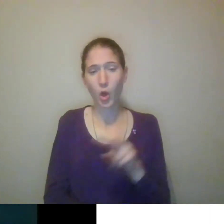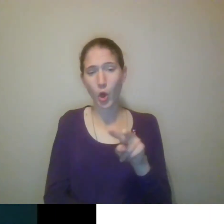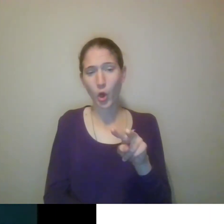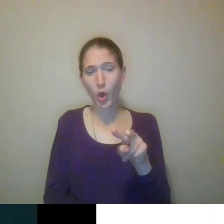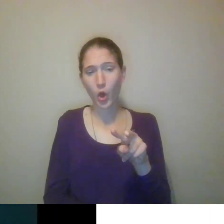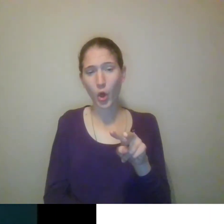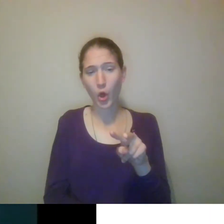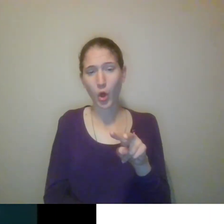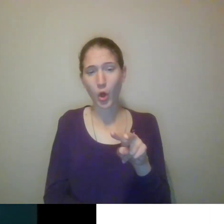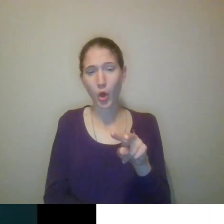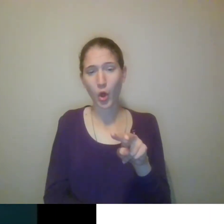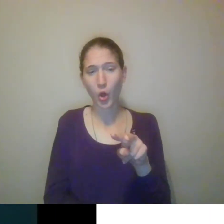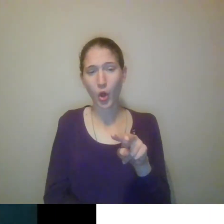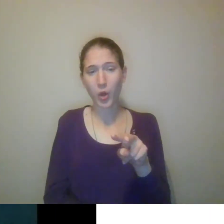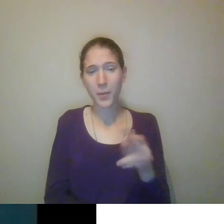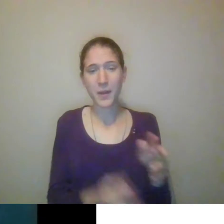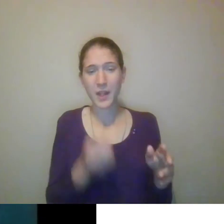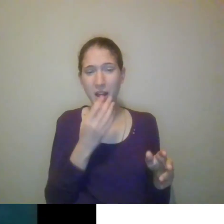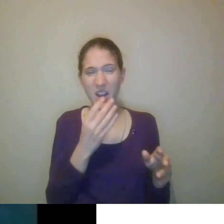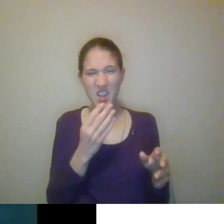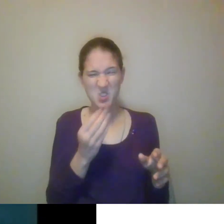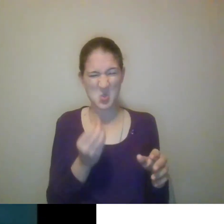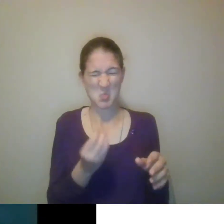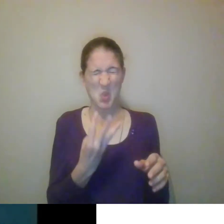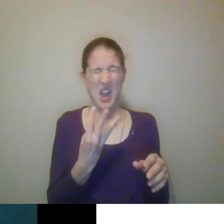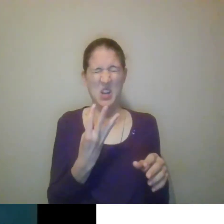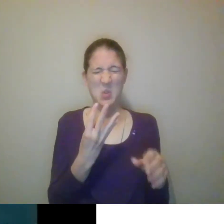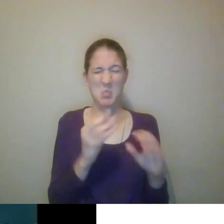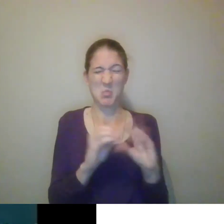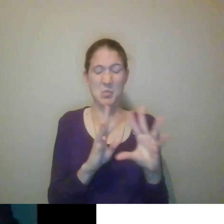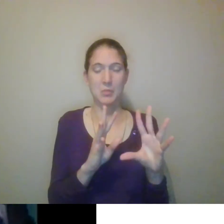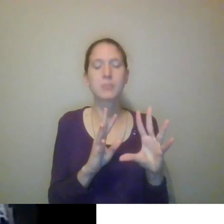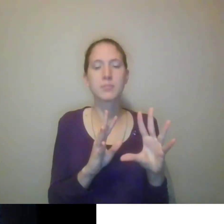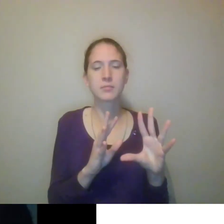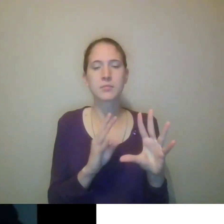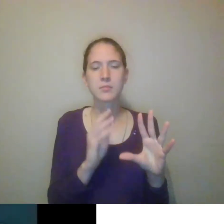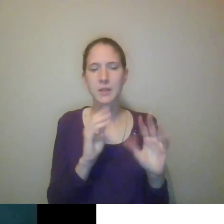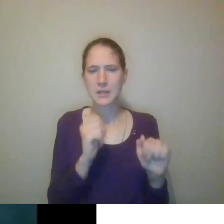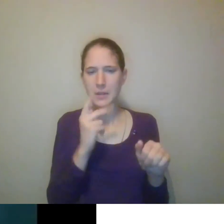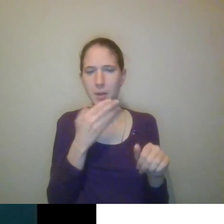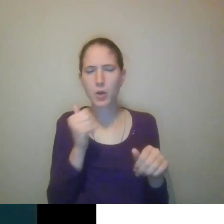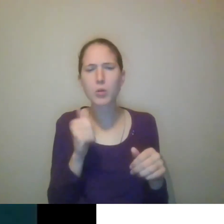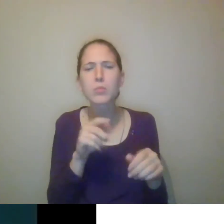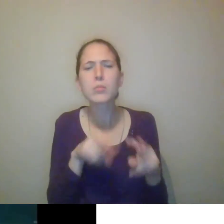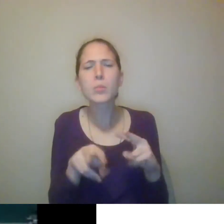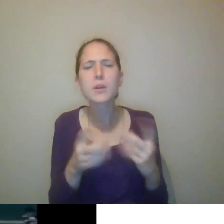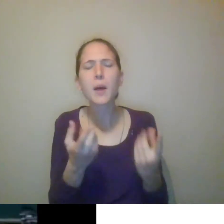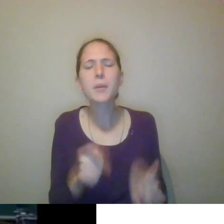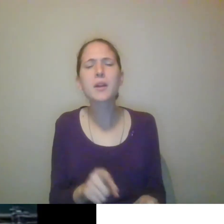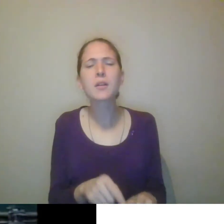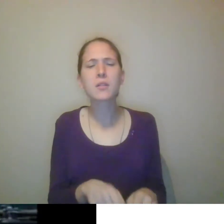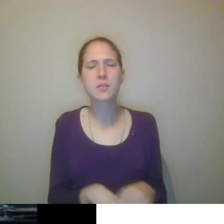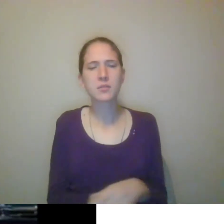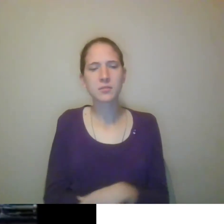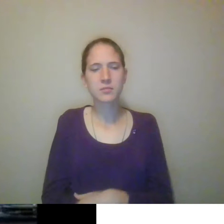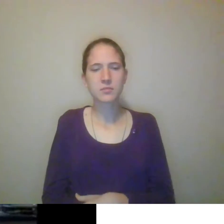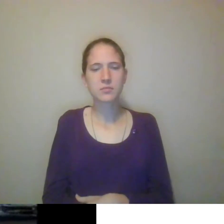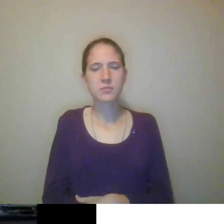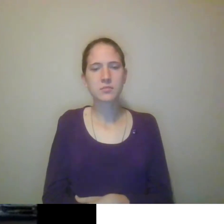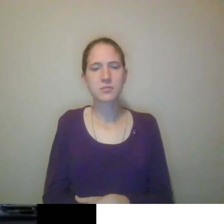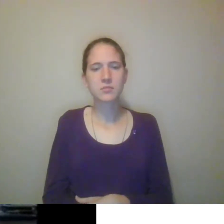All right. Well, actually, maybe is the light too bright? All right. Now we can see a little bit. What's happening?